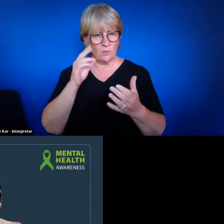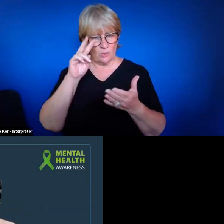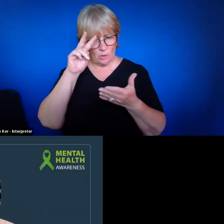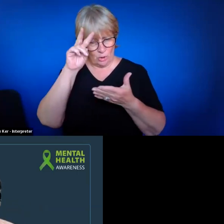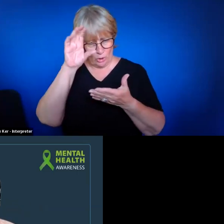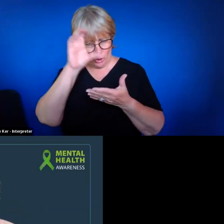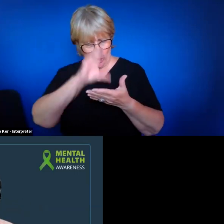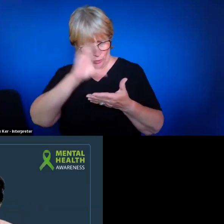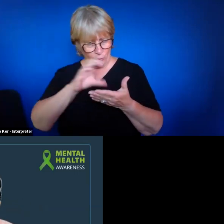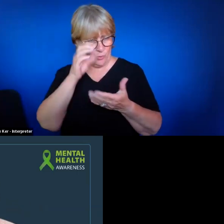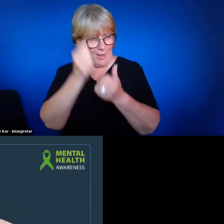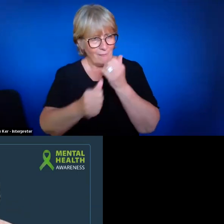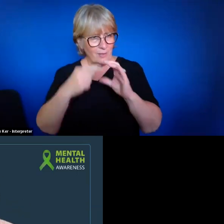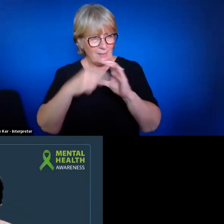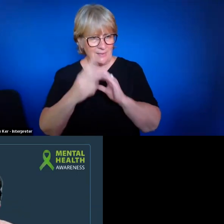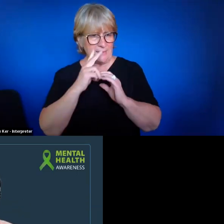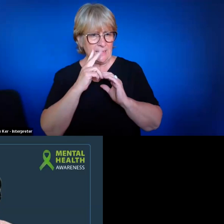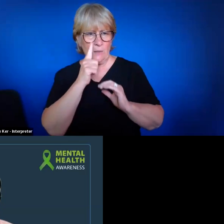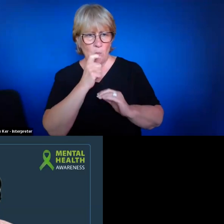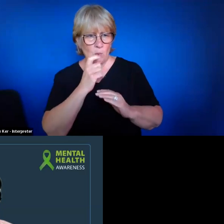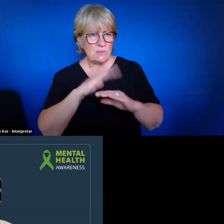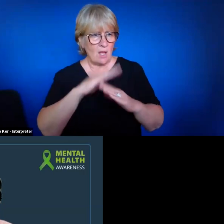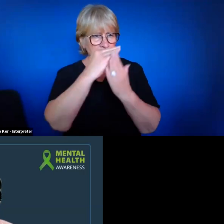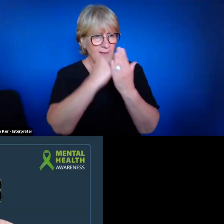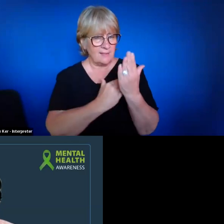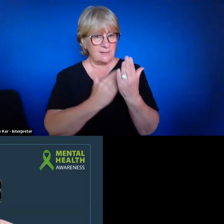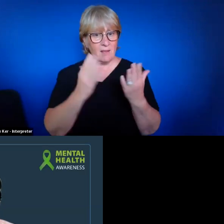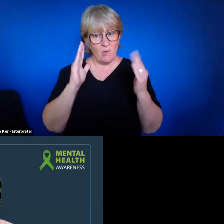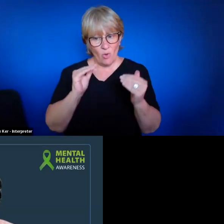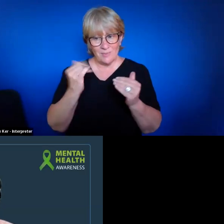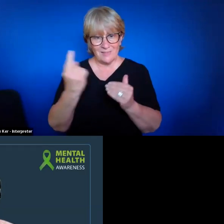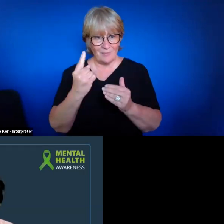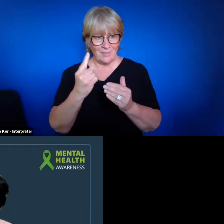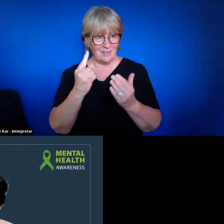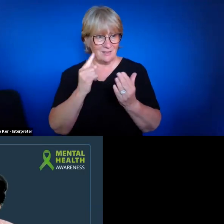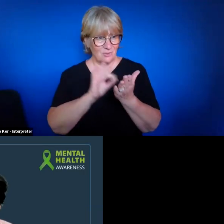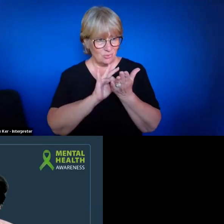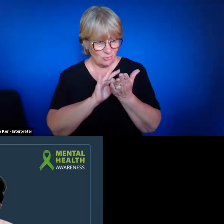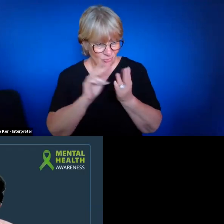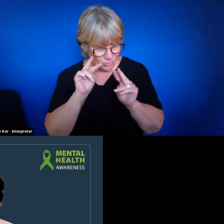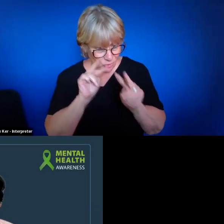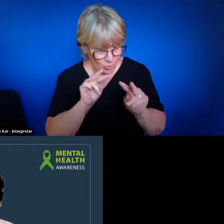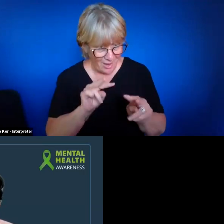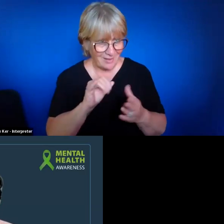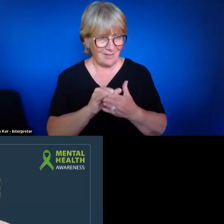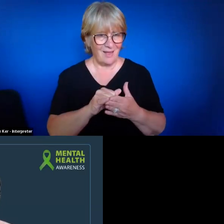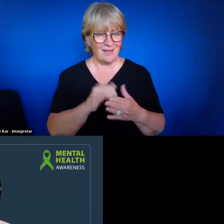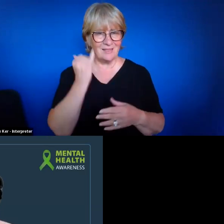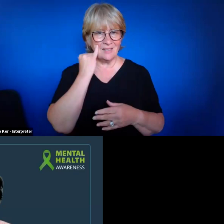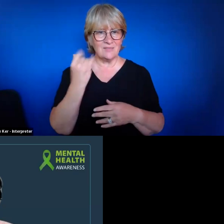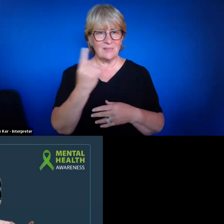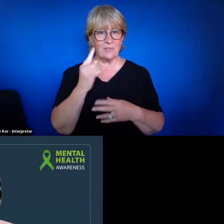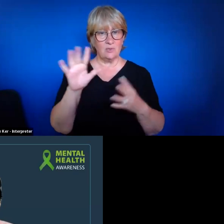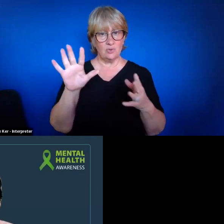who's on that list, but I hope someone is tracking that. And yes, if someone chooses to give this group